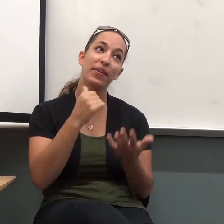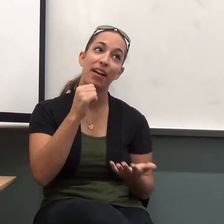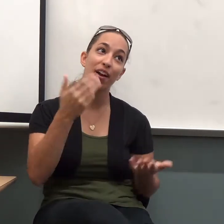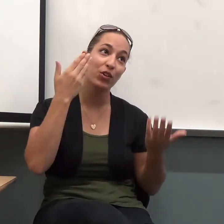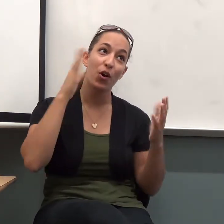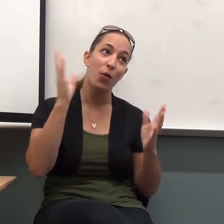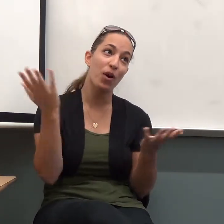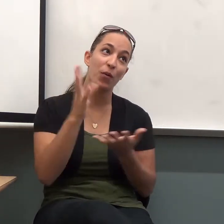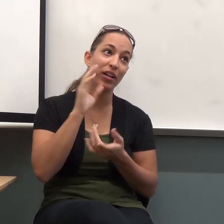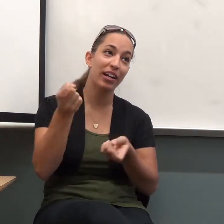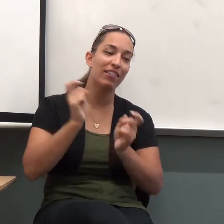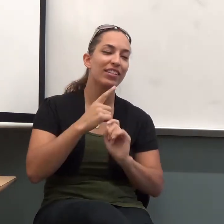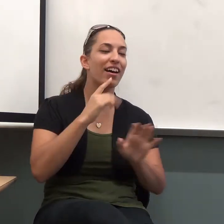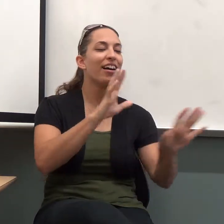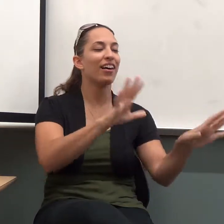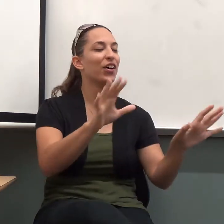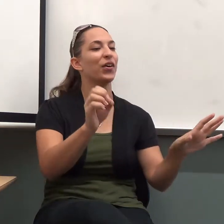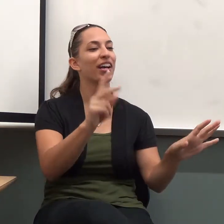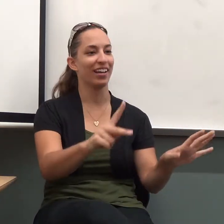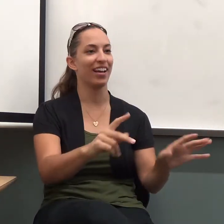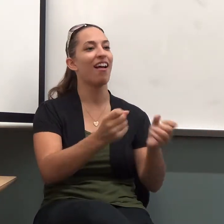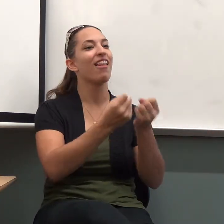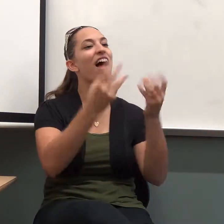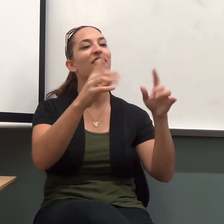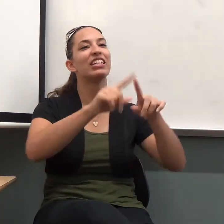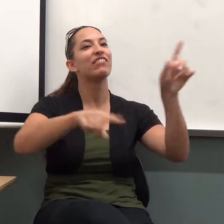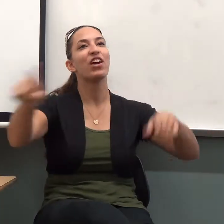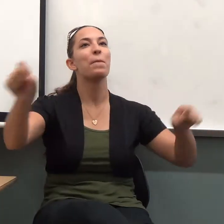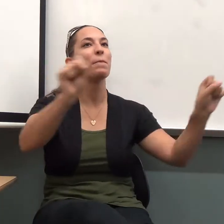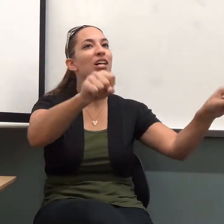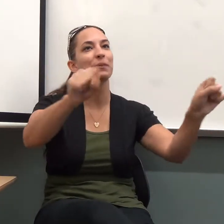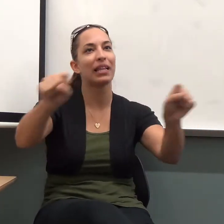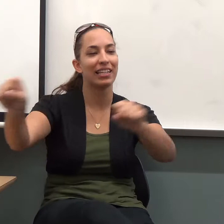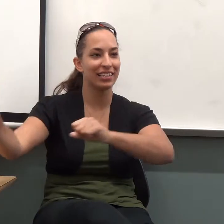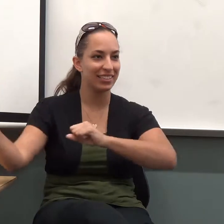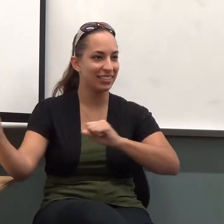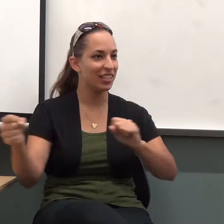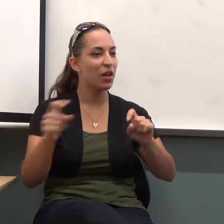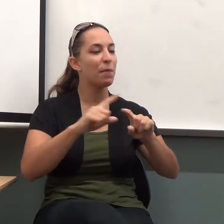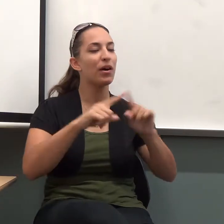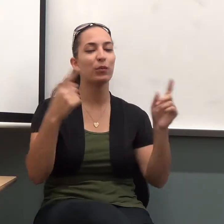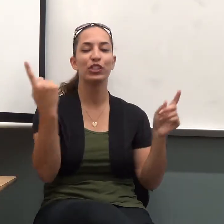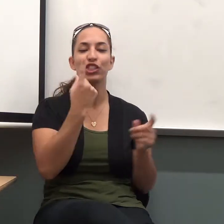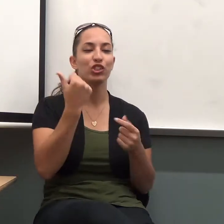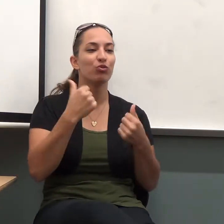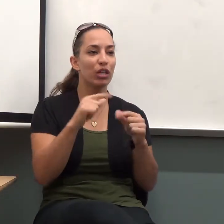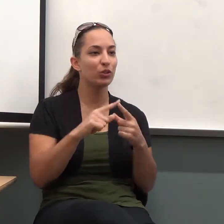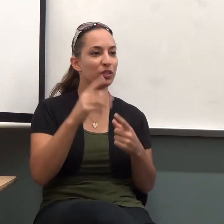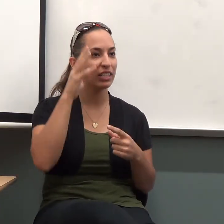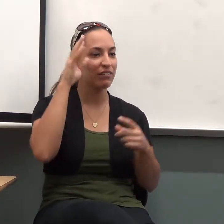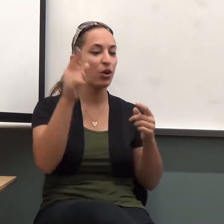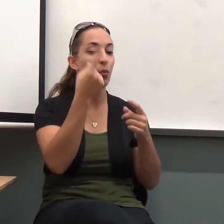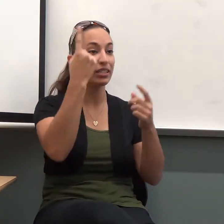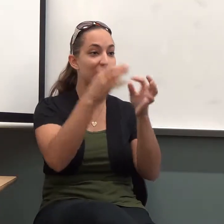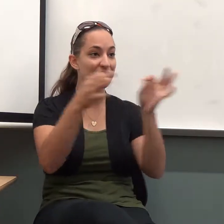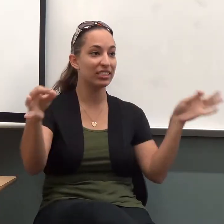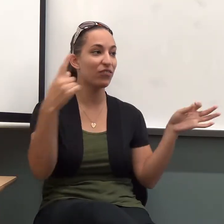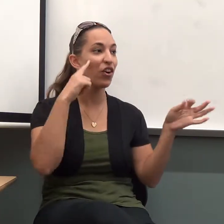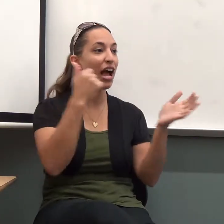see what we can come with when we have, all we're trying to do is come up with one sentence that helps our writer, okay? Everybody in here wrote a sentence? Want